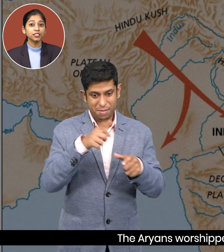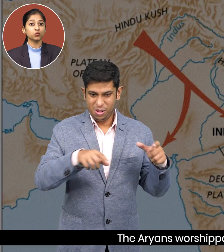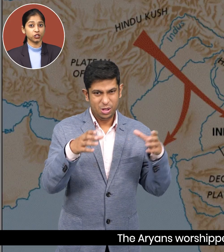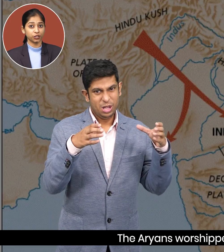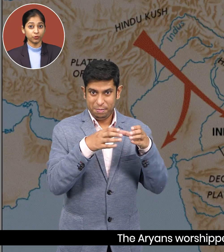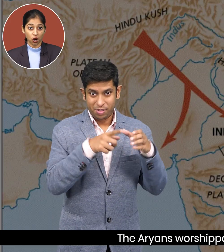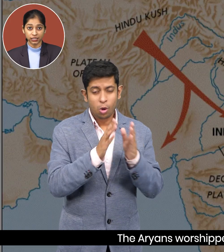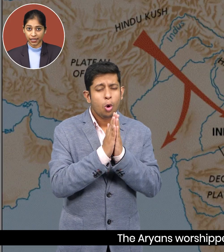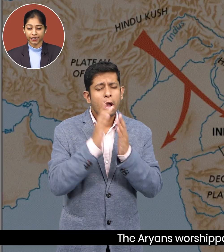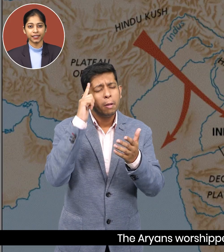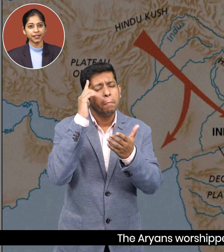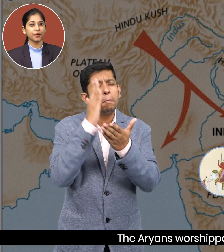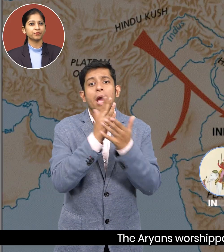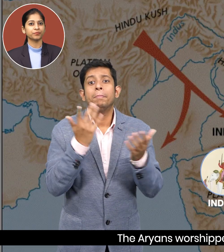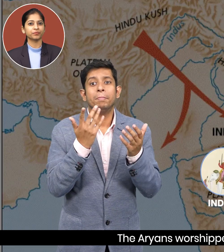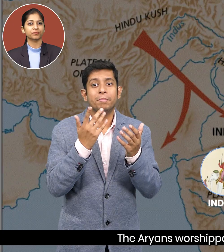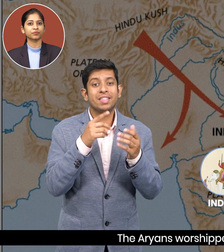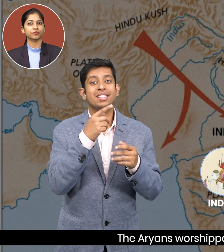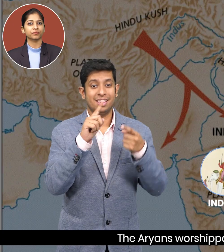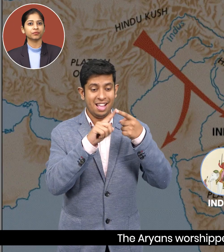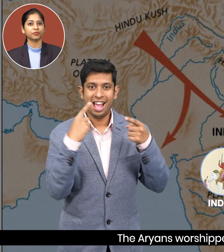The Aryans worshipped gods like Indra,